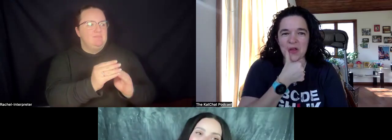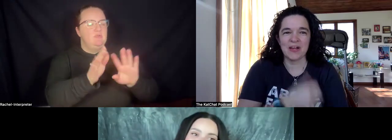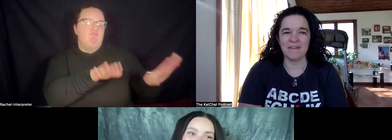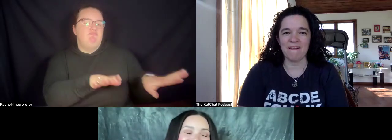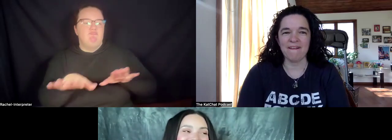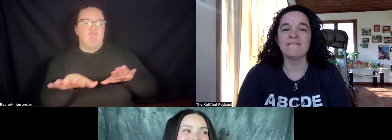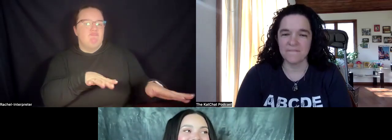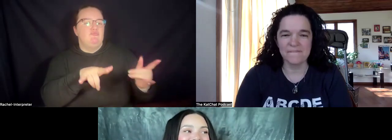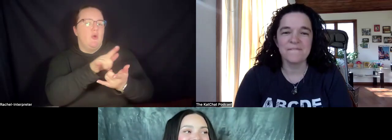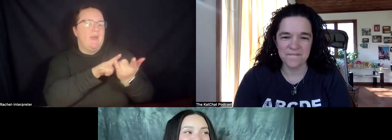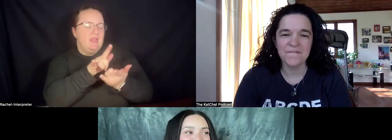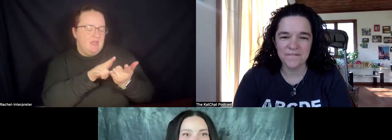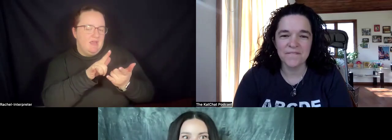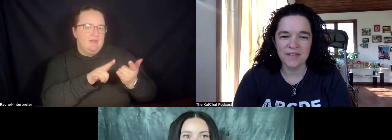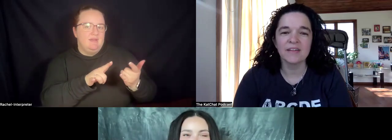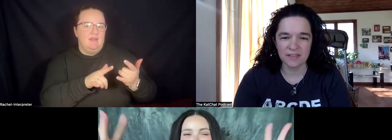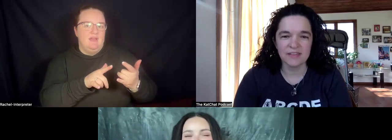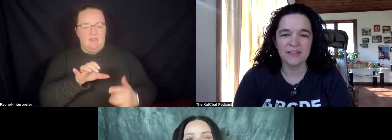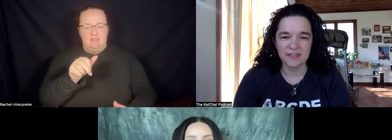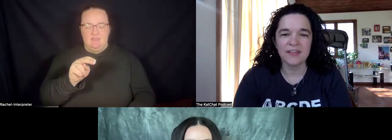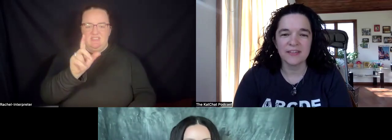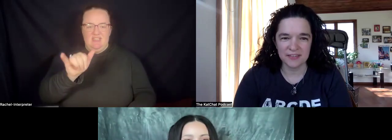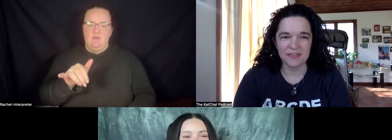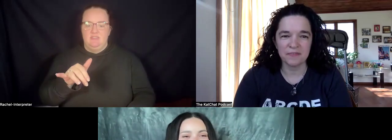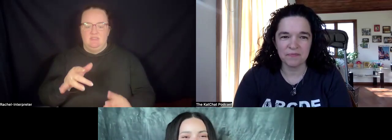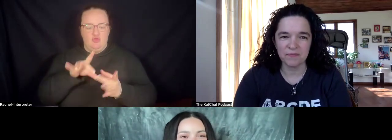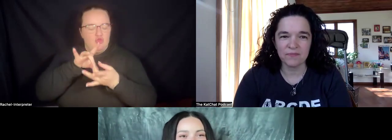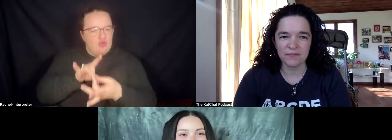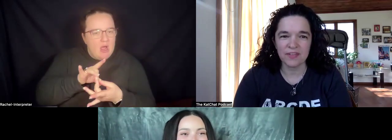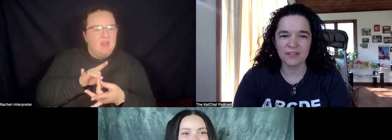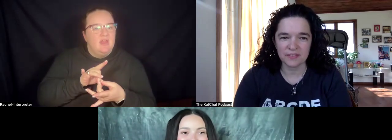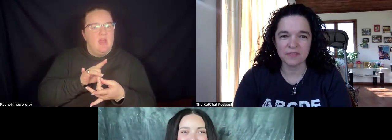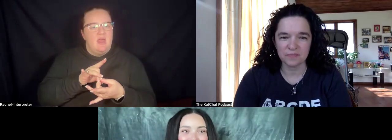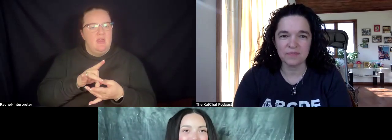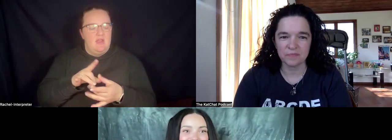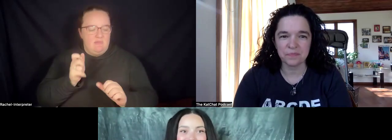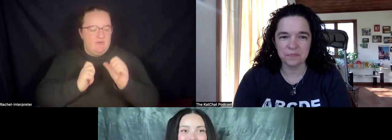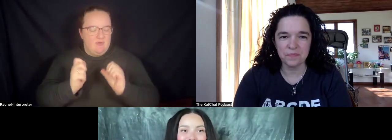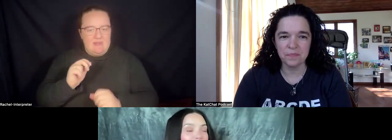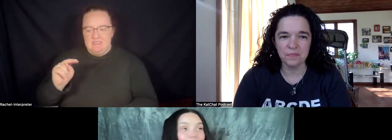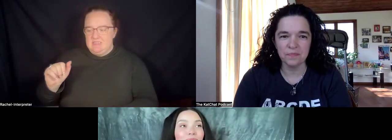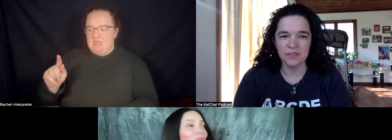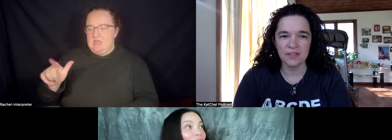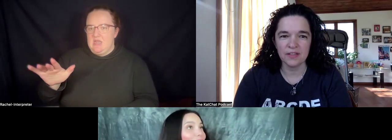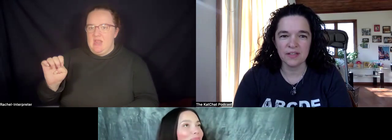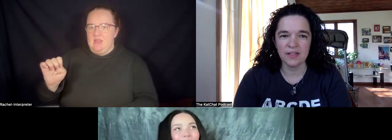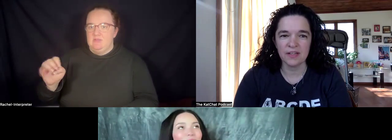and romantic. And like Cindy Busby's very grounded in the performance. Natalie Hall had this kind of like